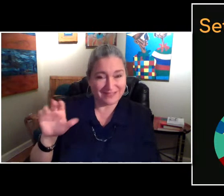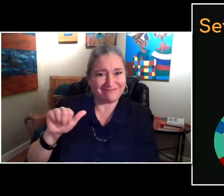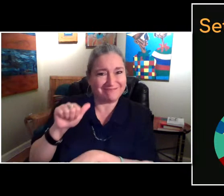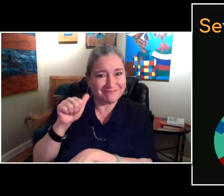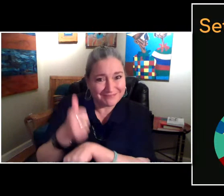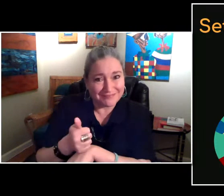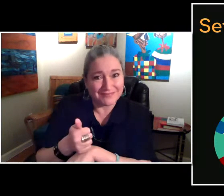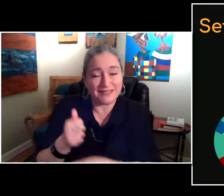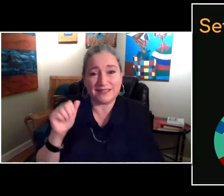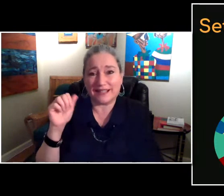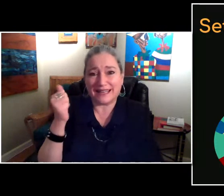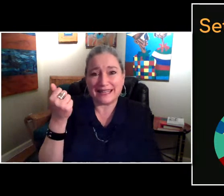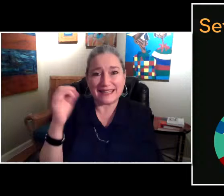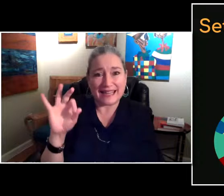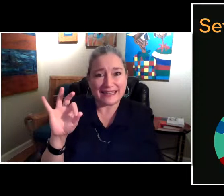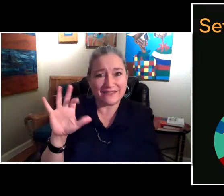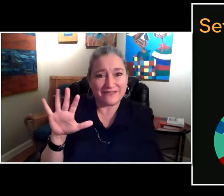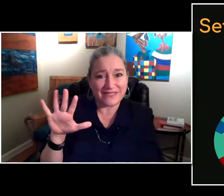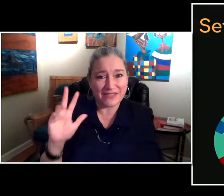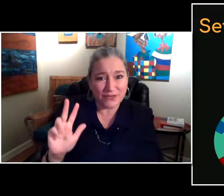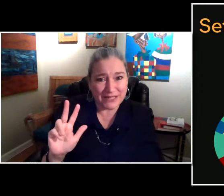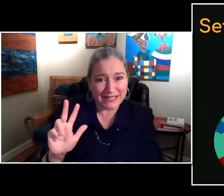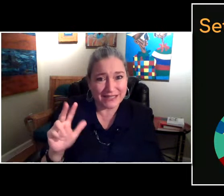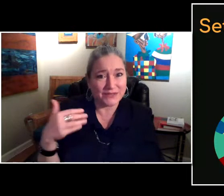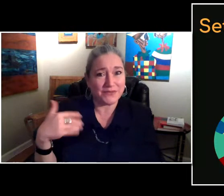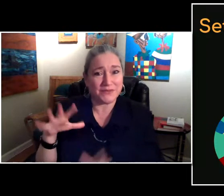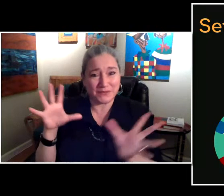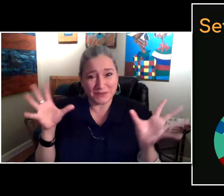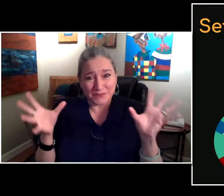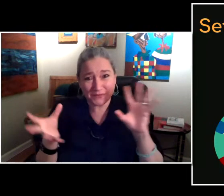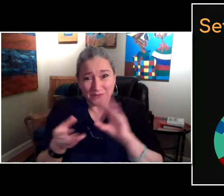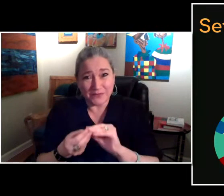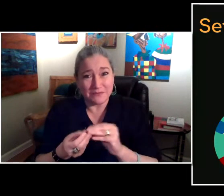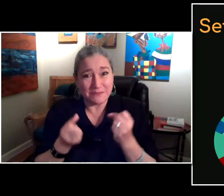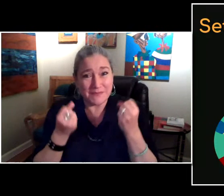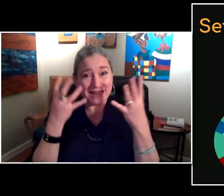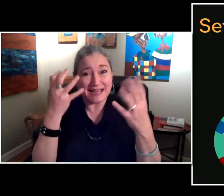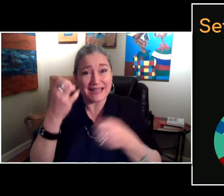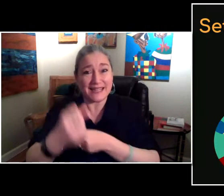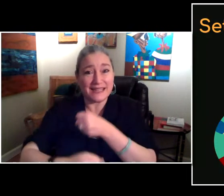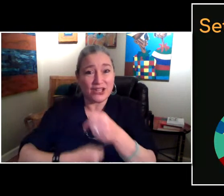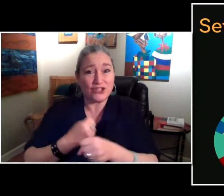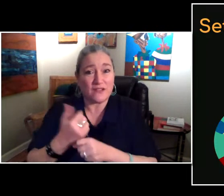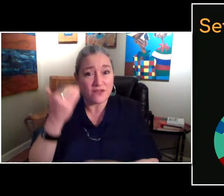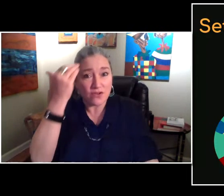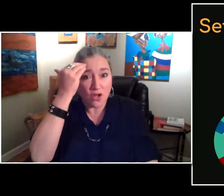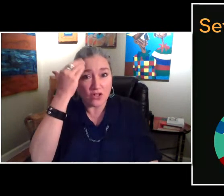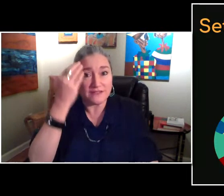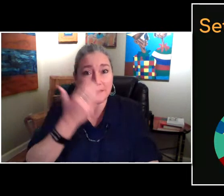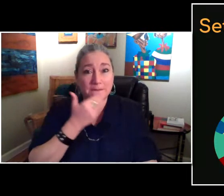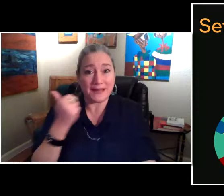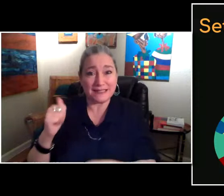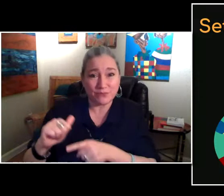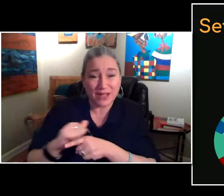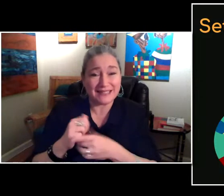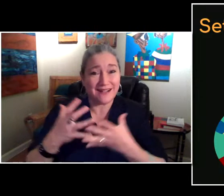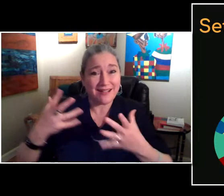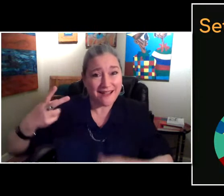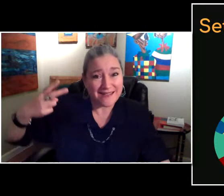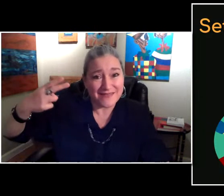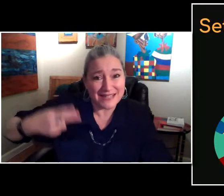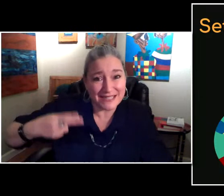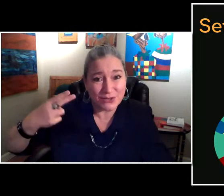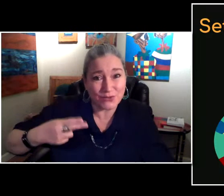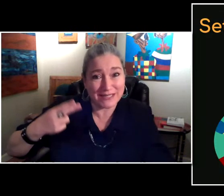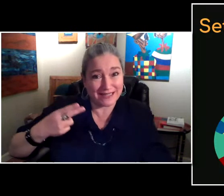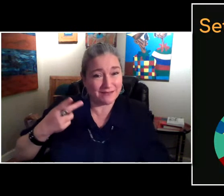in 1860, and in Riverside, the school was established in 1953. So there's a